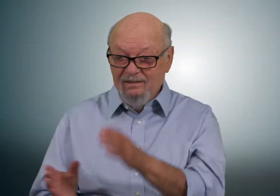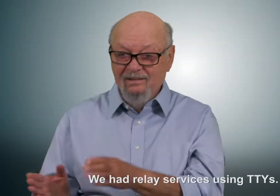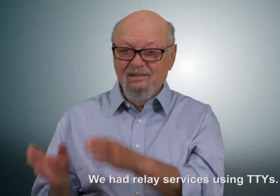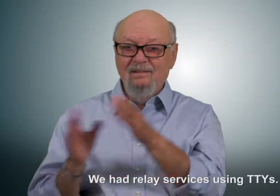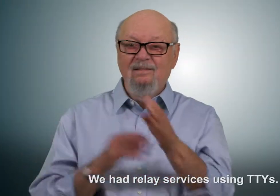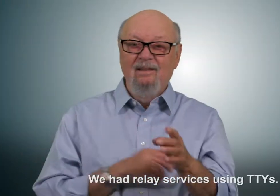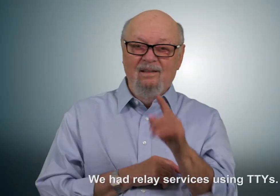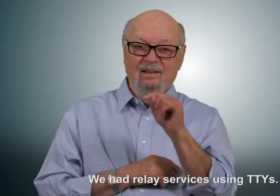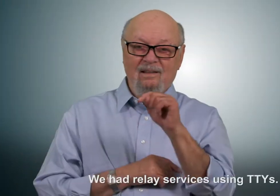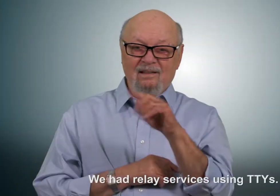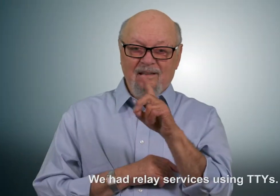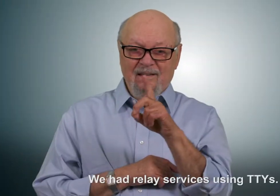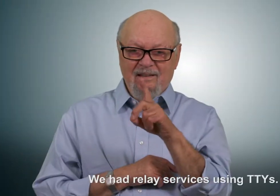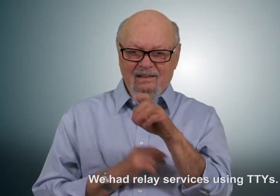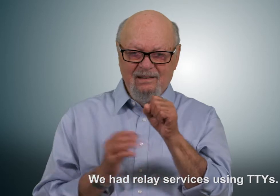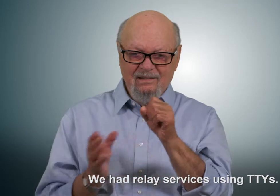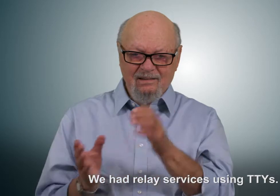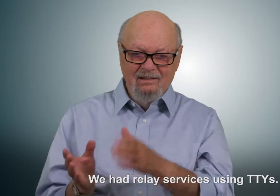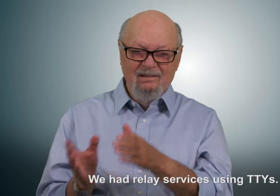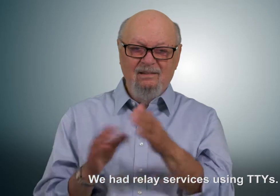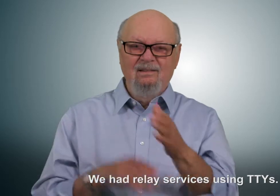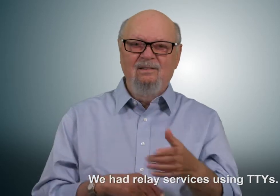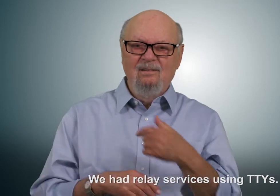We had relay services using TTYs.